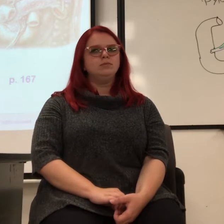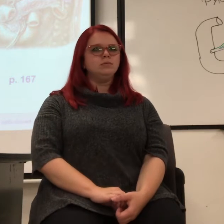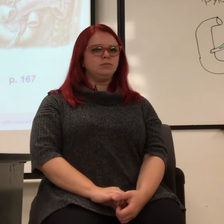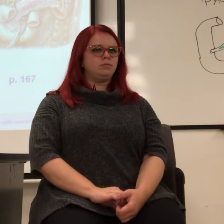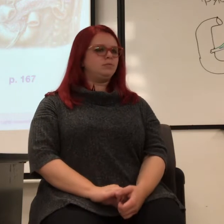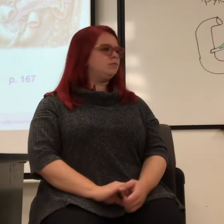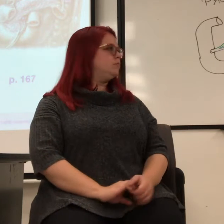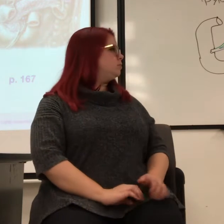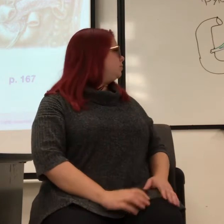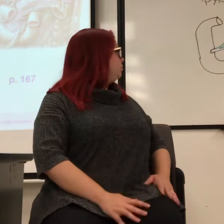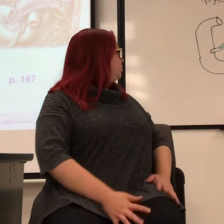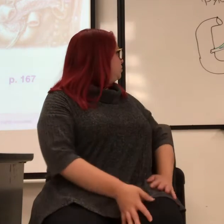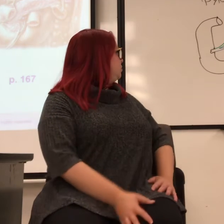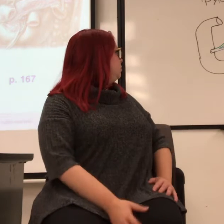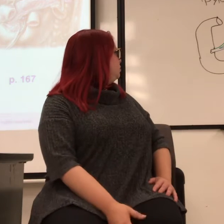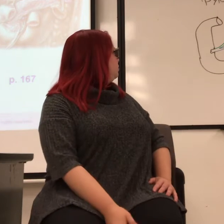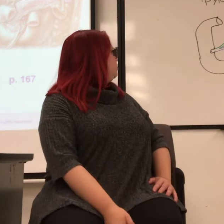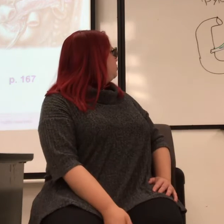Main